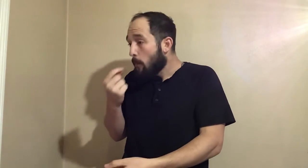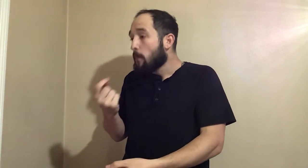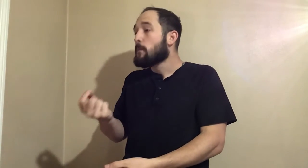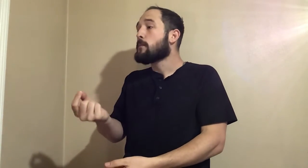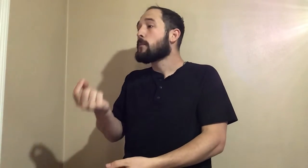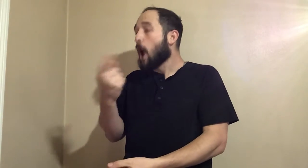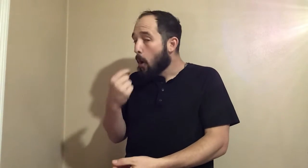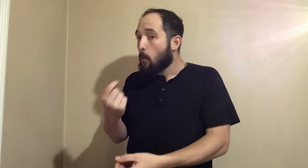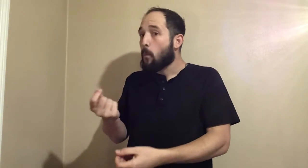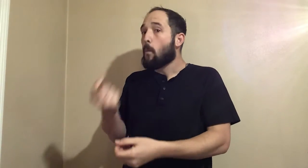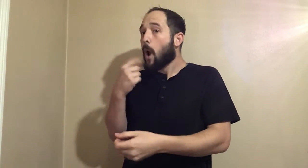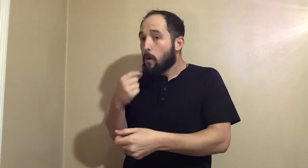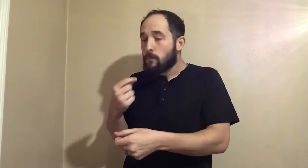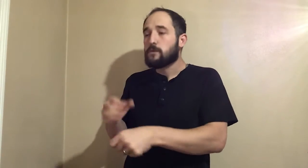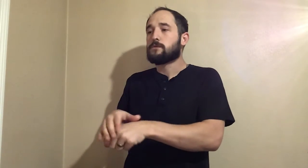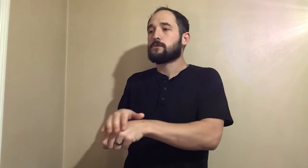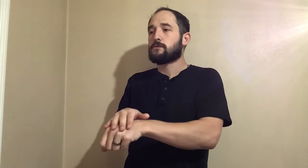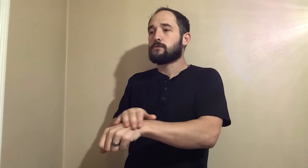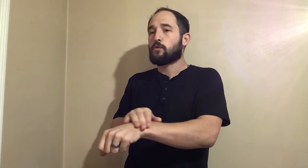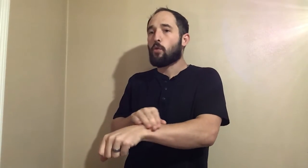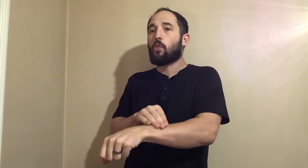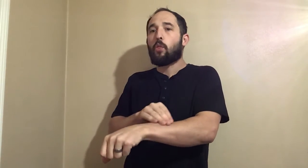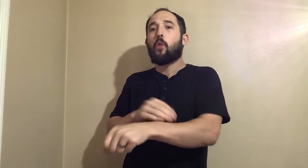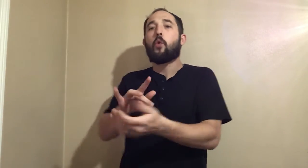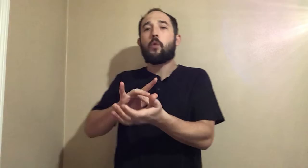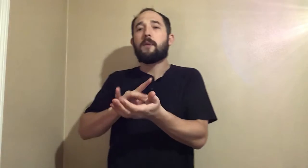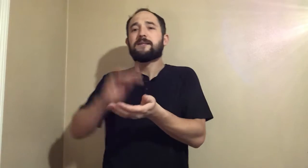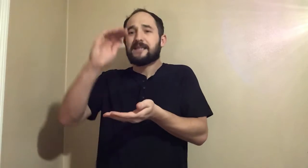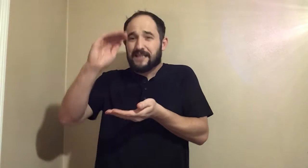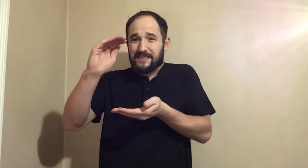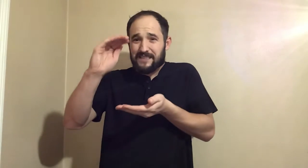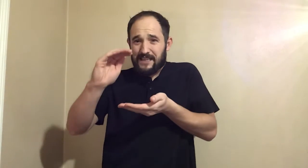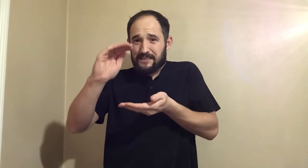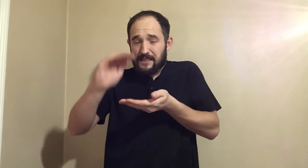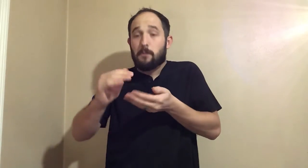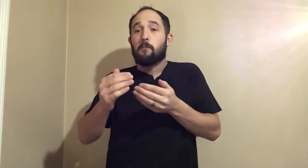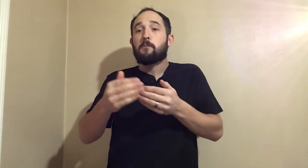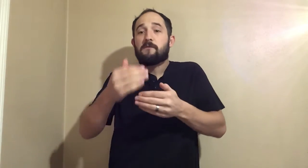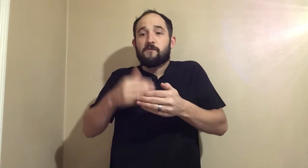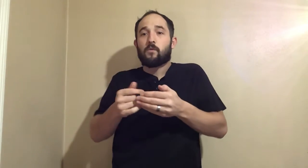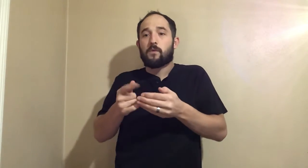oral medications before they get discharged.